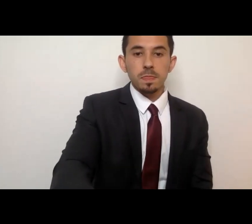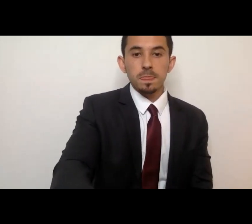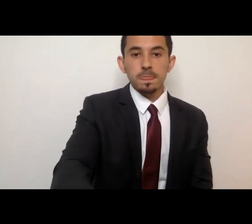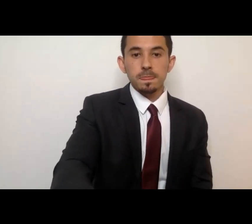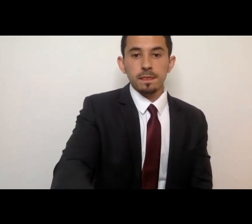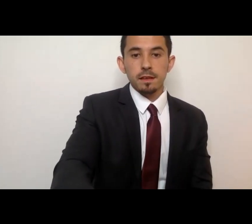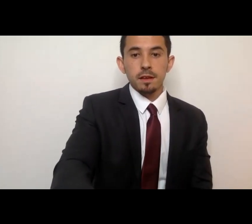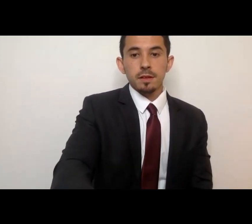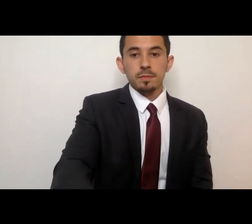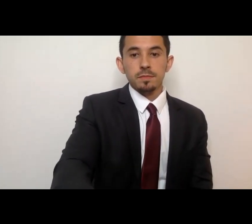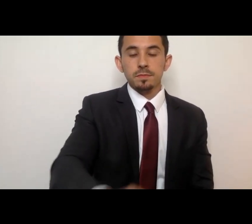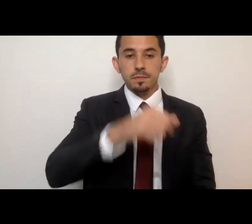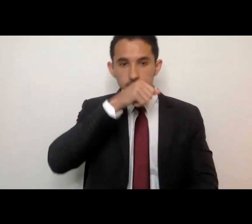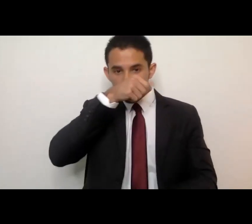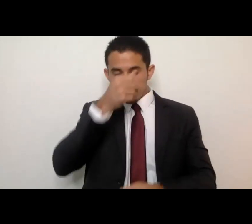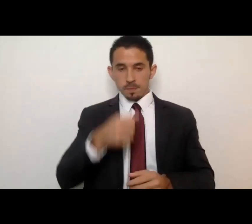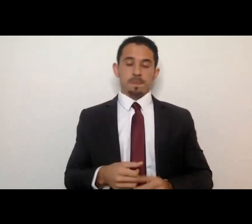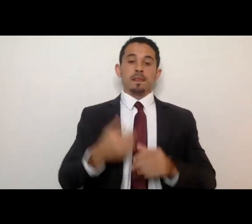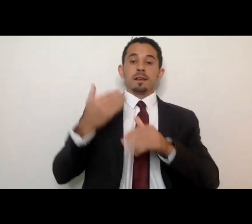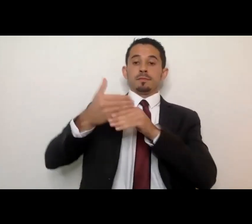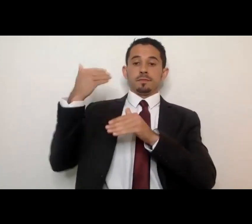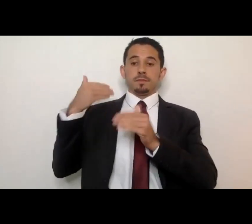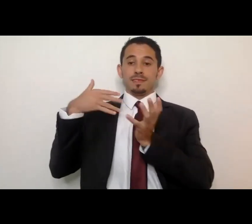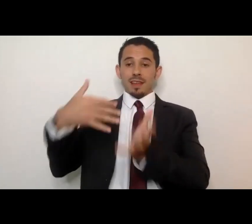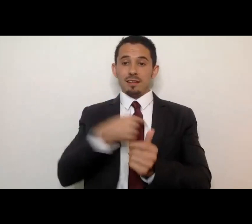making diagnosis and treatment more